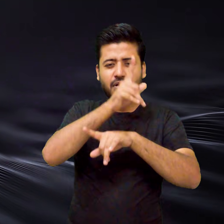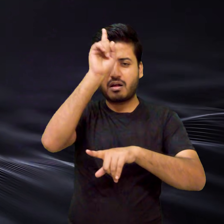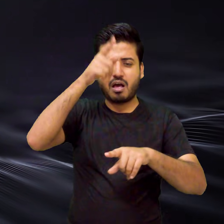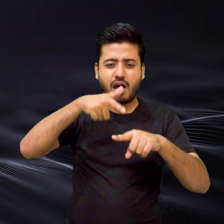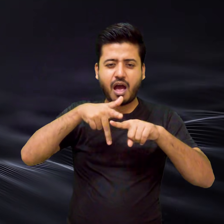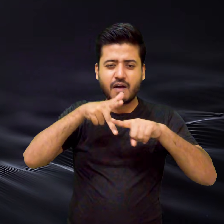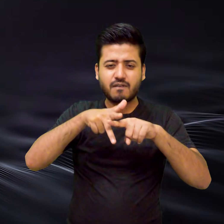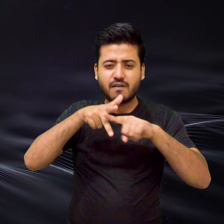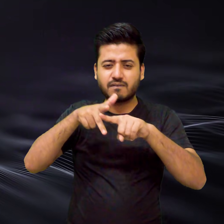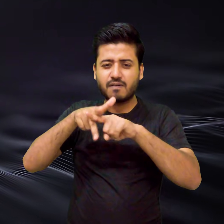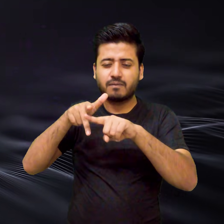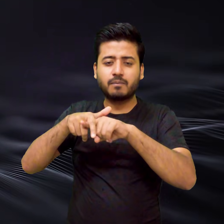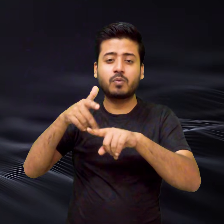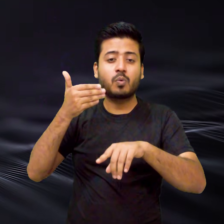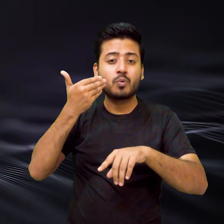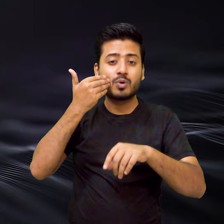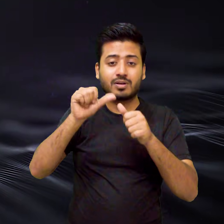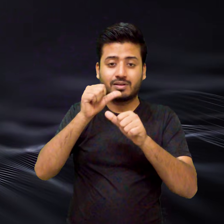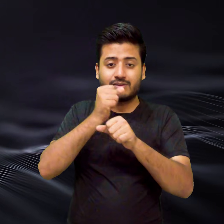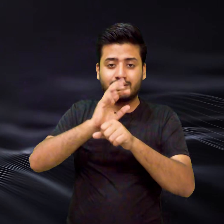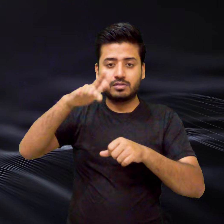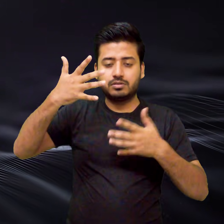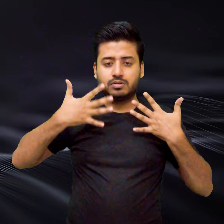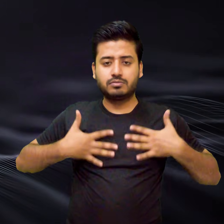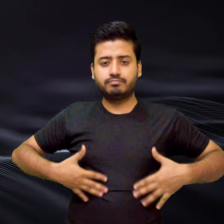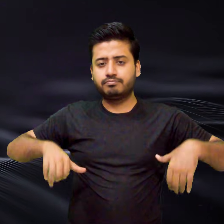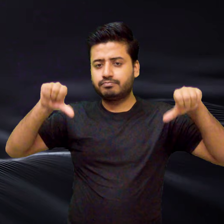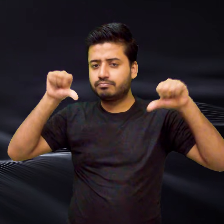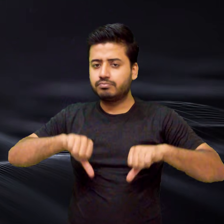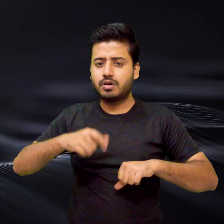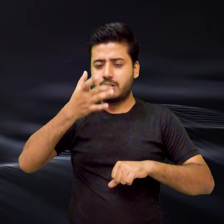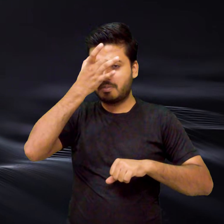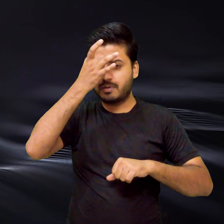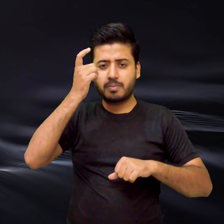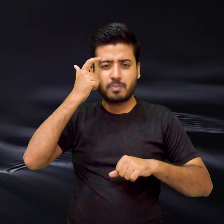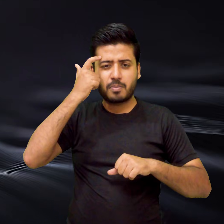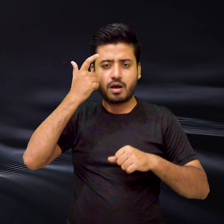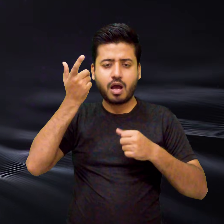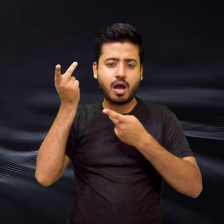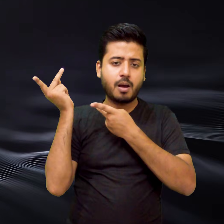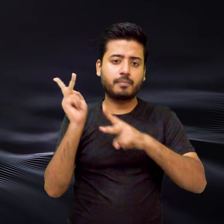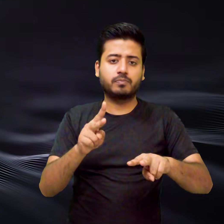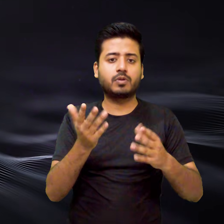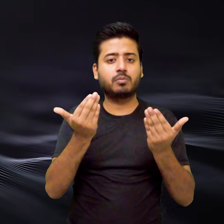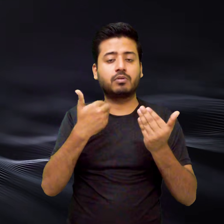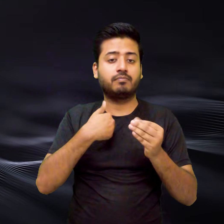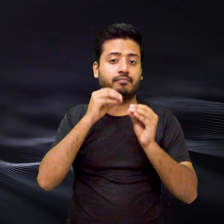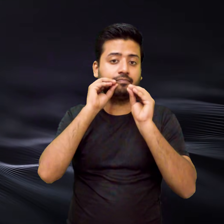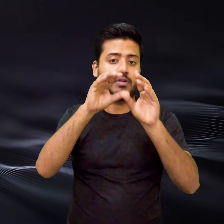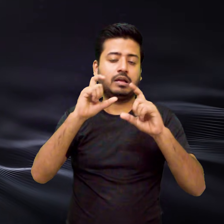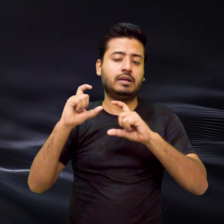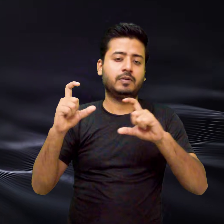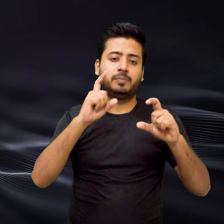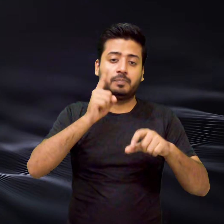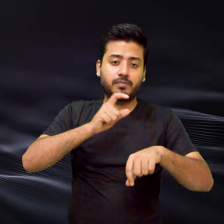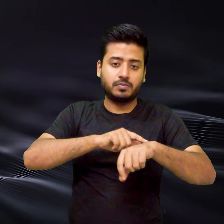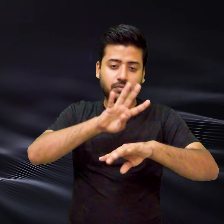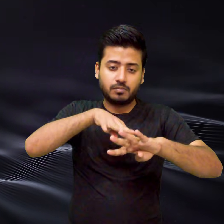treatment plan. Recent health news highlights that a high-fat keto diet may worsen aggressive breast cancer, and lab tests found